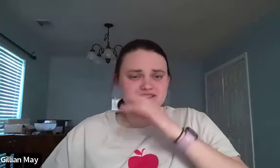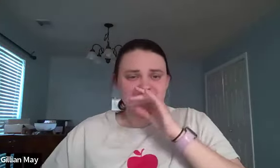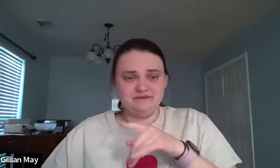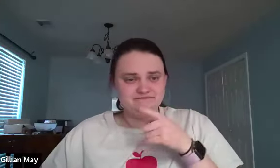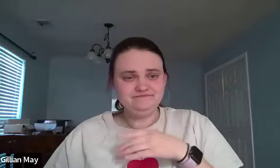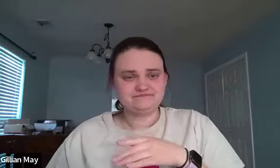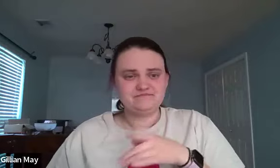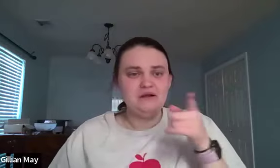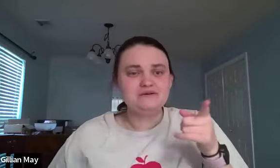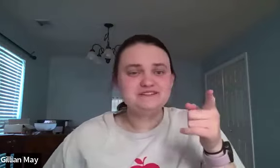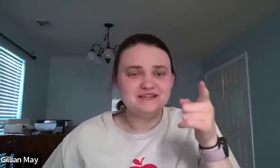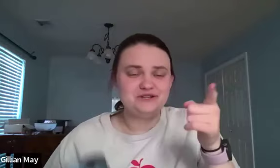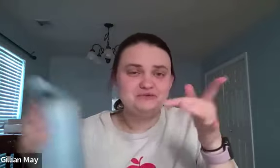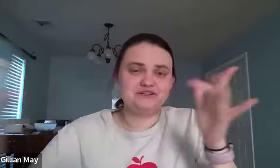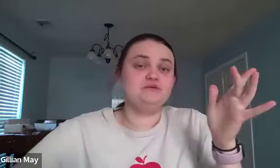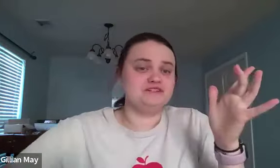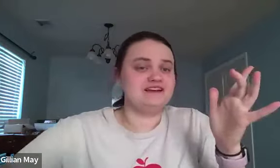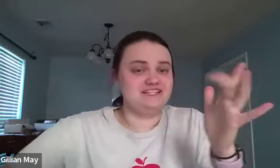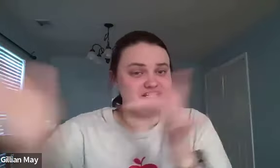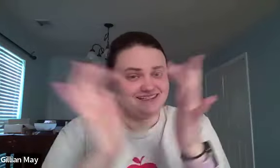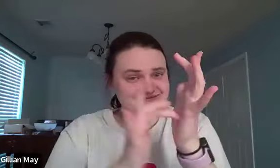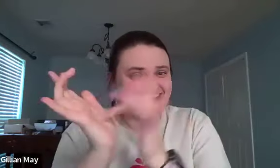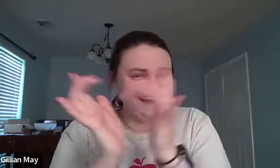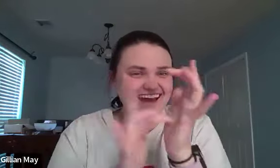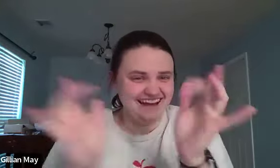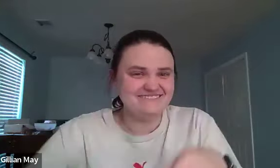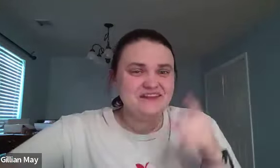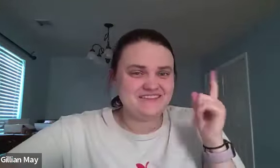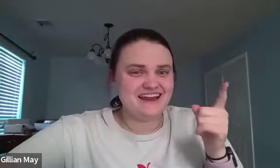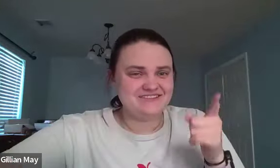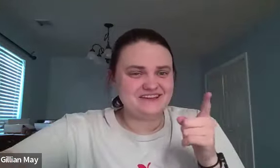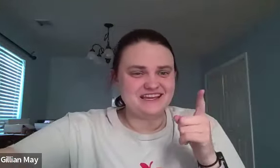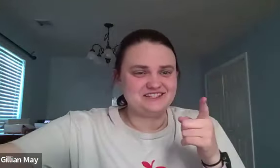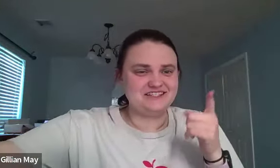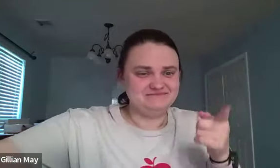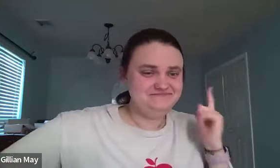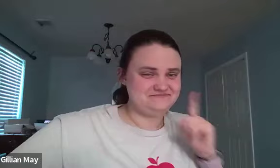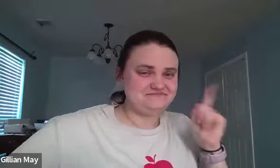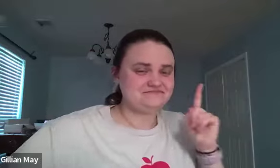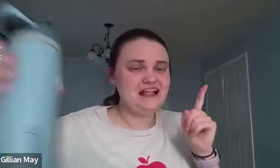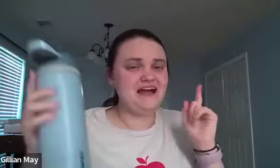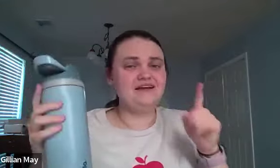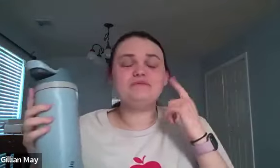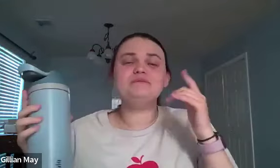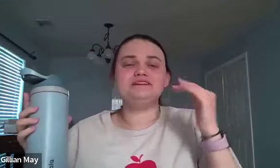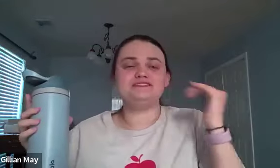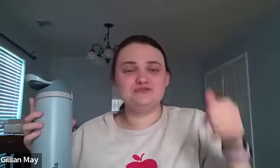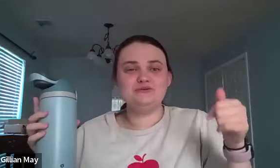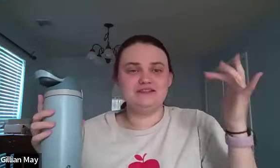excuse me. I was gonna say, well, you were signing Jesus. That I think is actually, I remember at school we learned